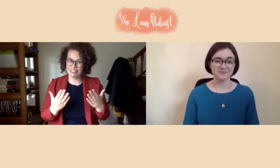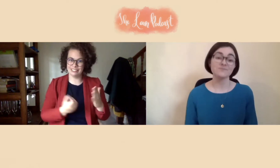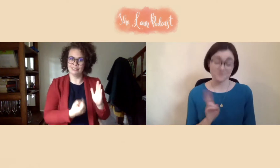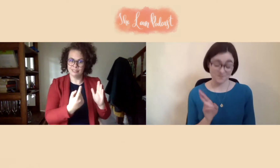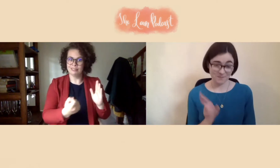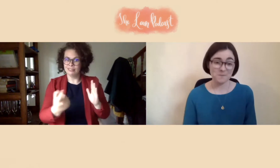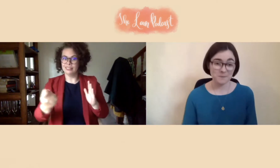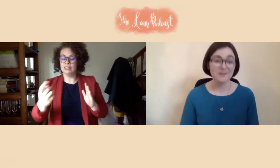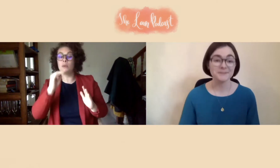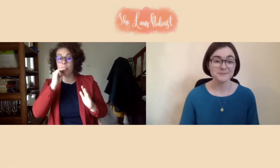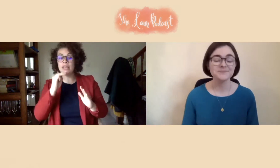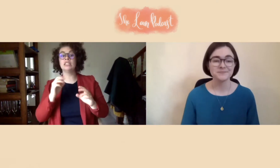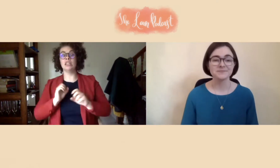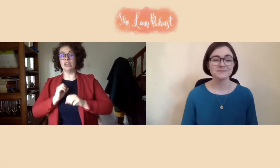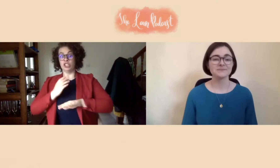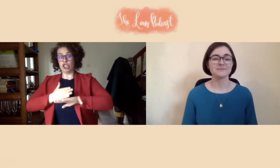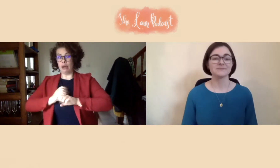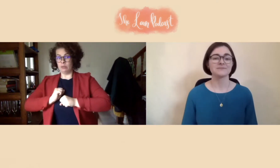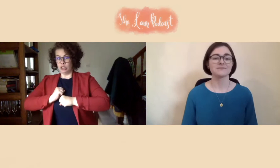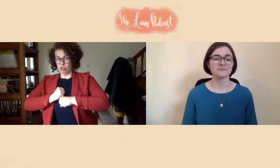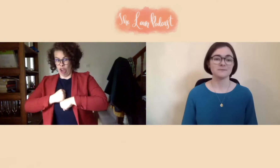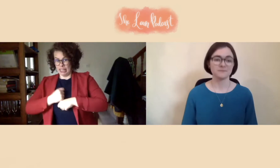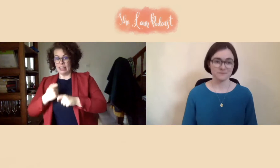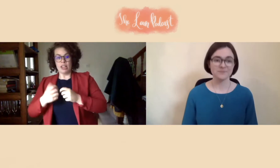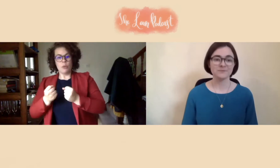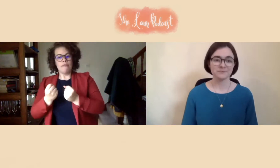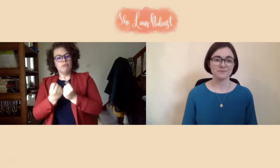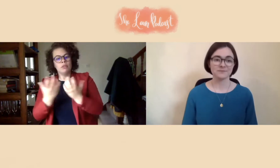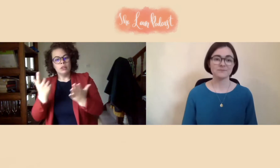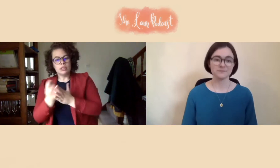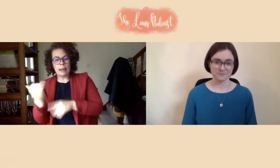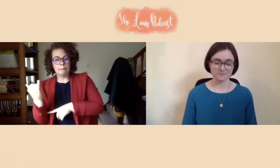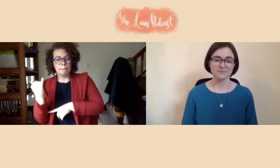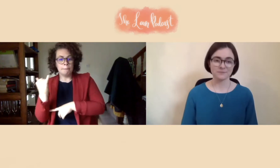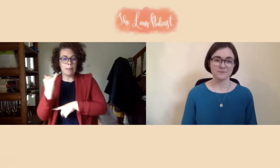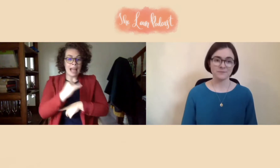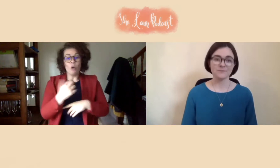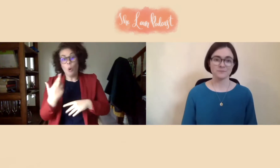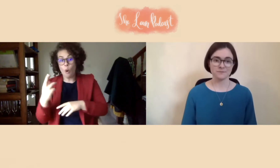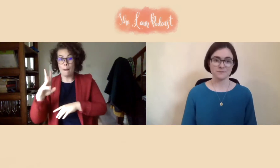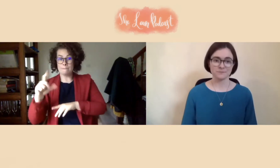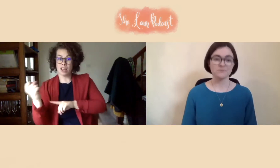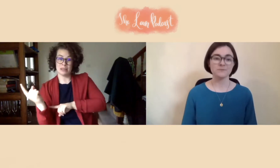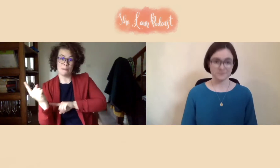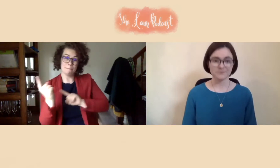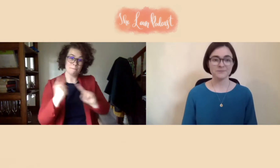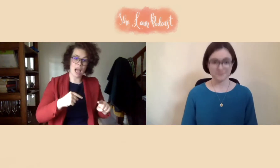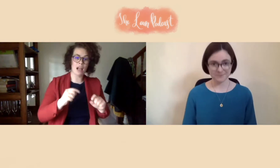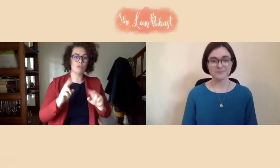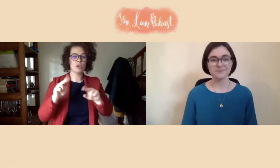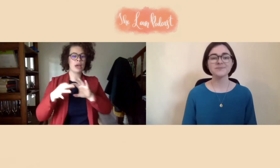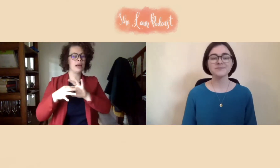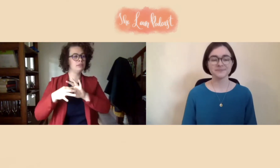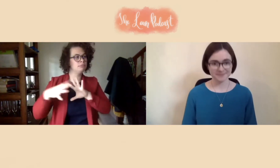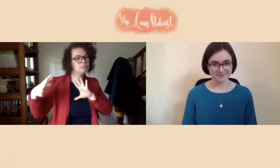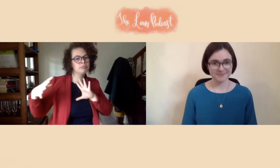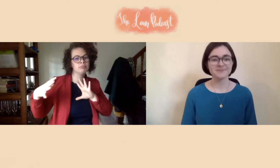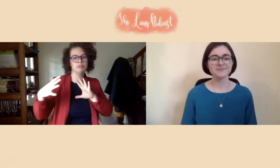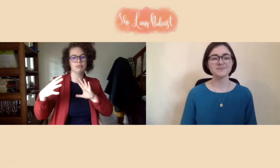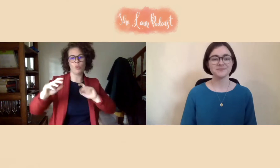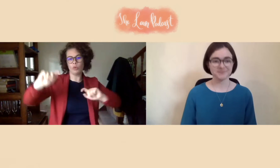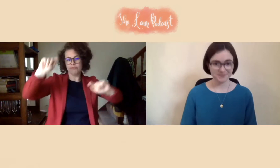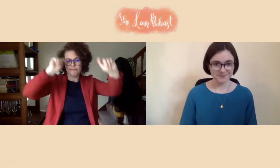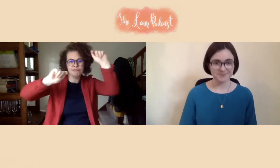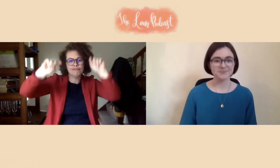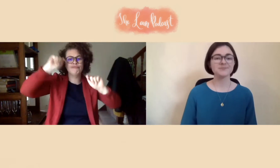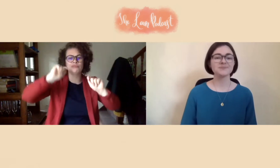that whole journey back home to filter and process and let go. Or just like separate it. Have